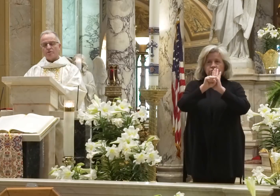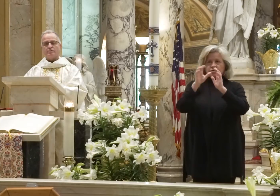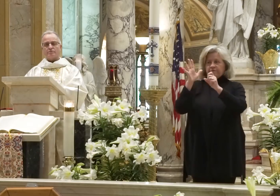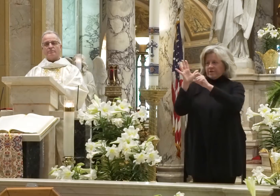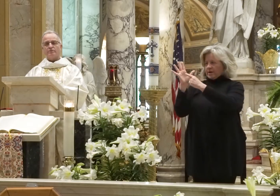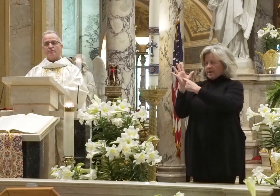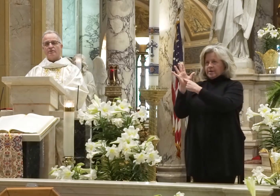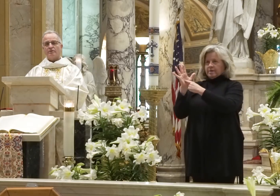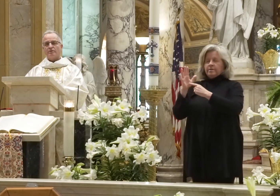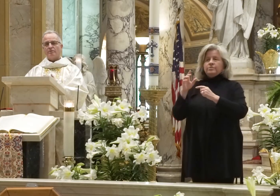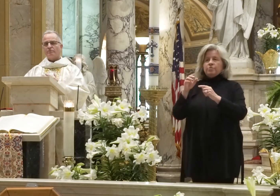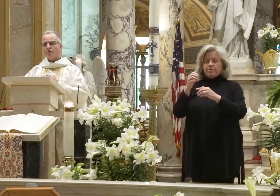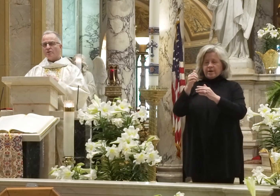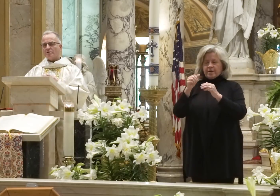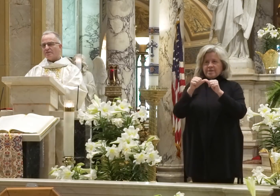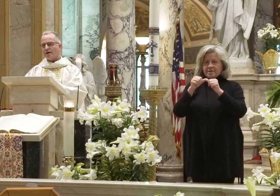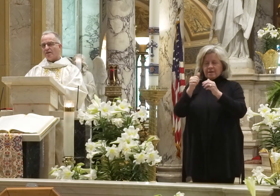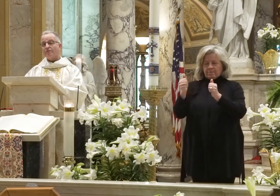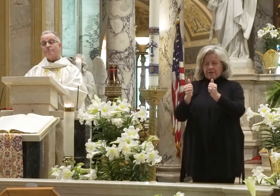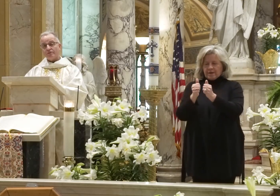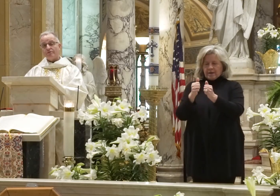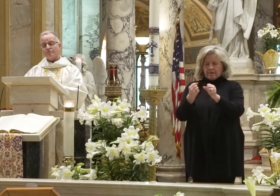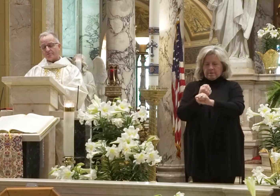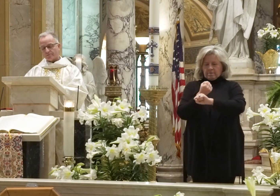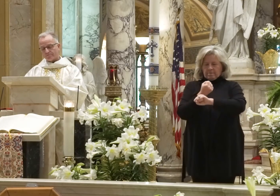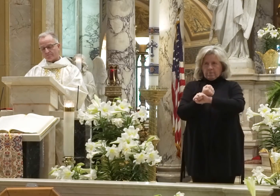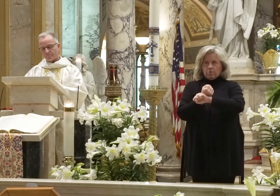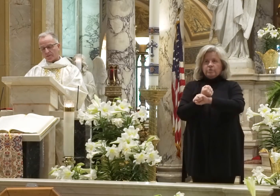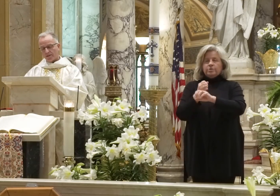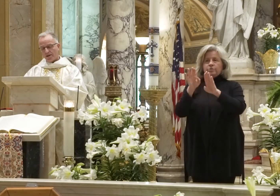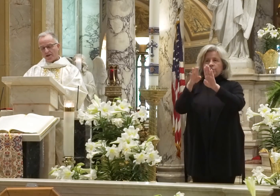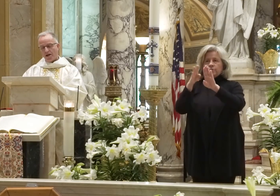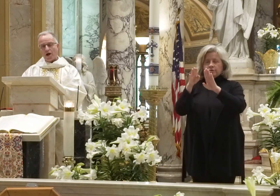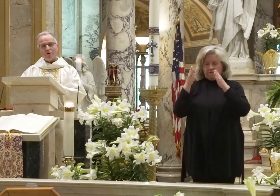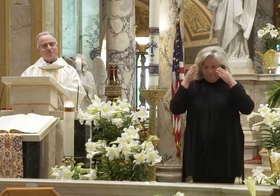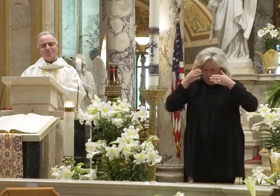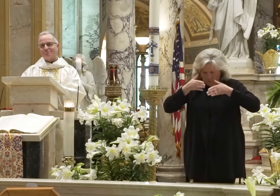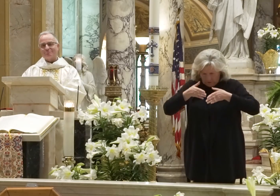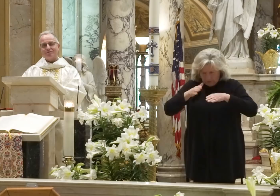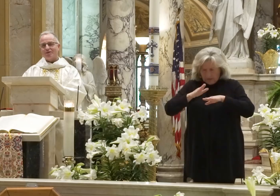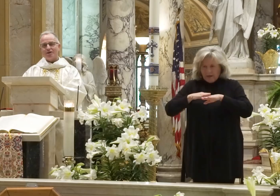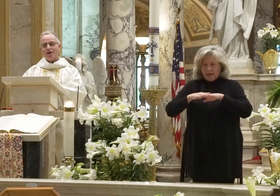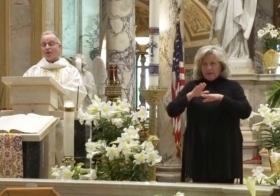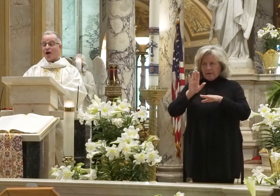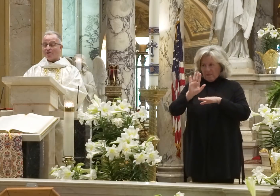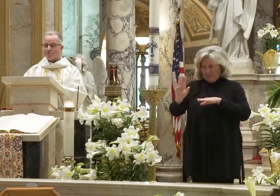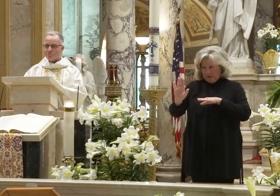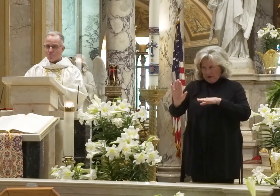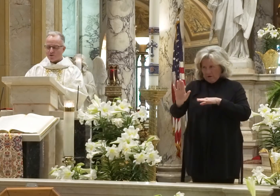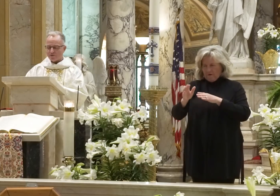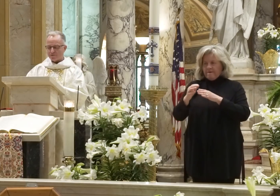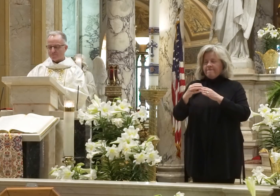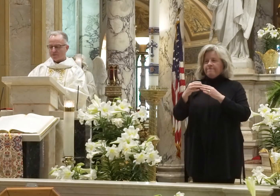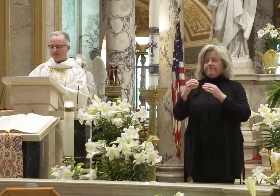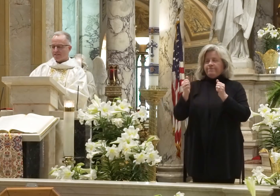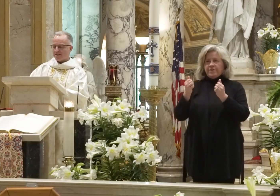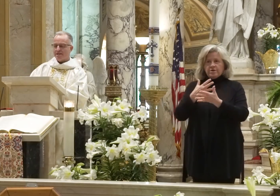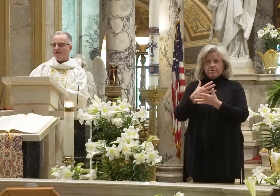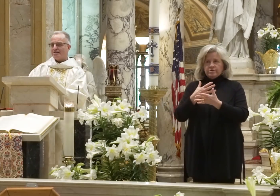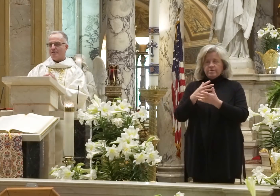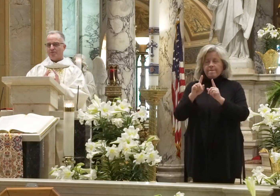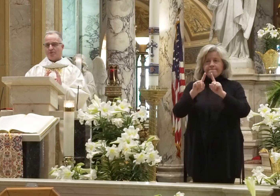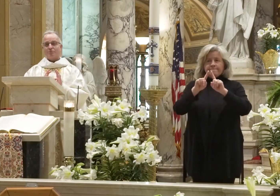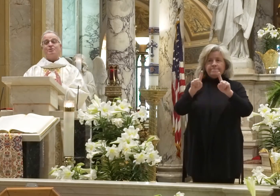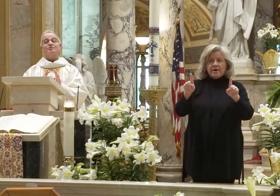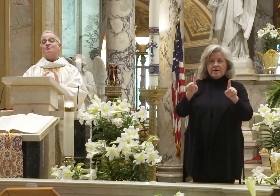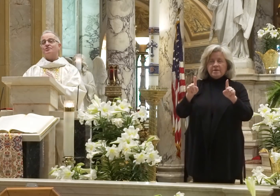bolted doors, focusing on their fears. However, locked doors